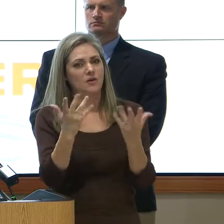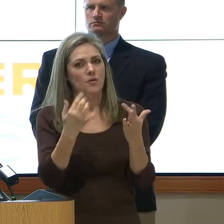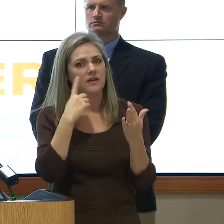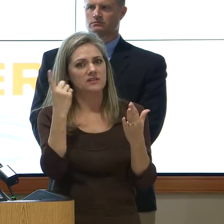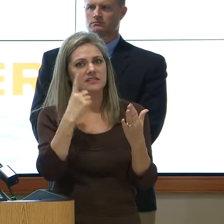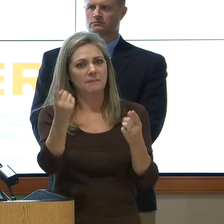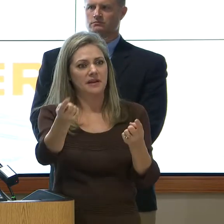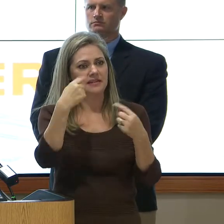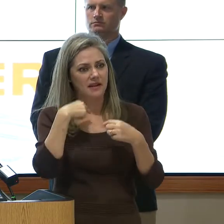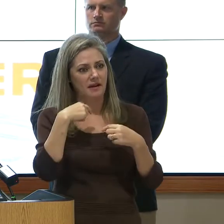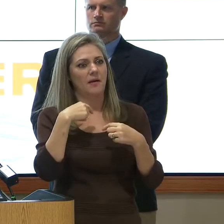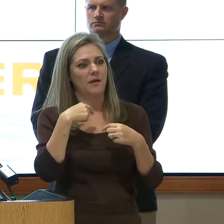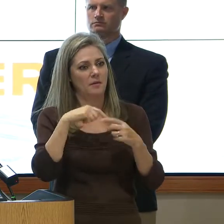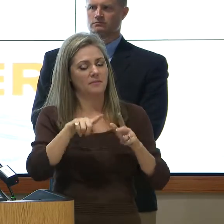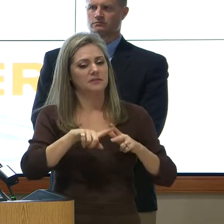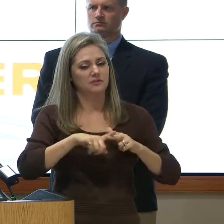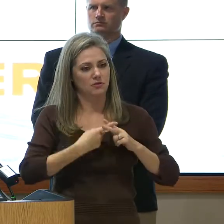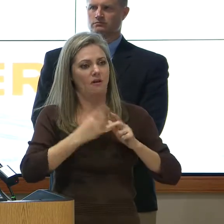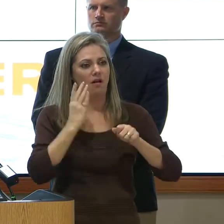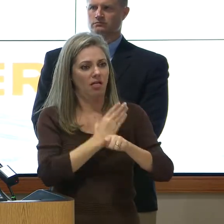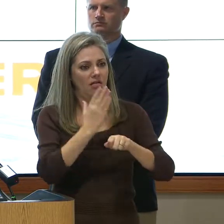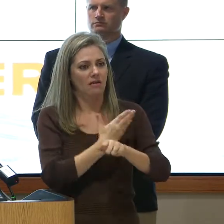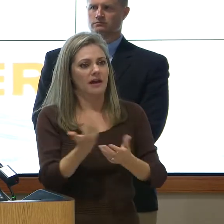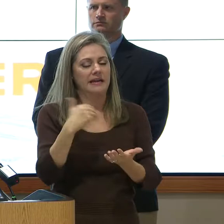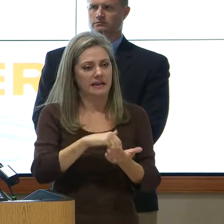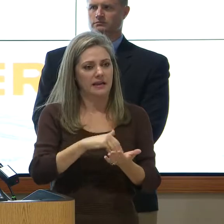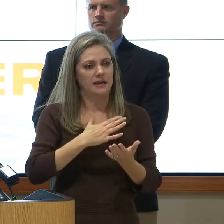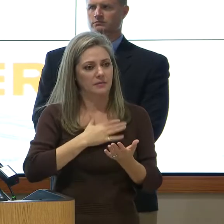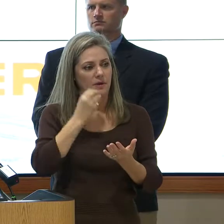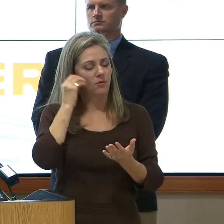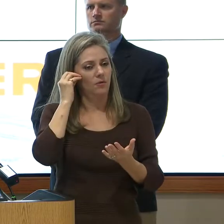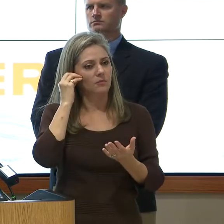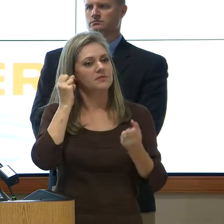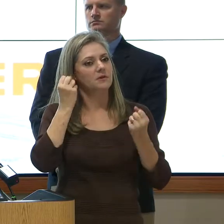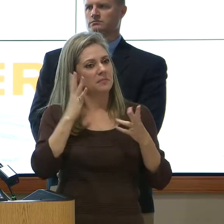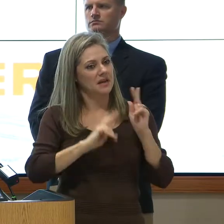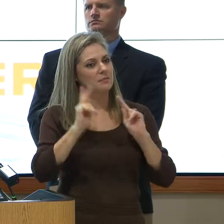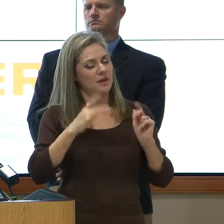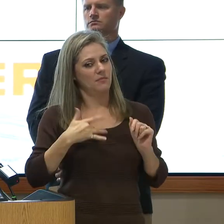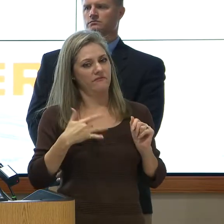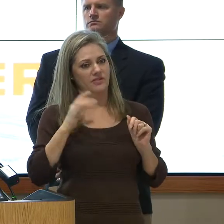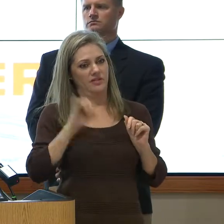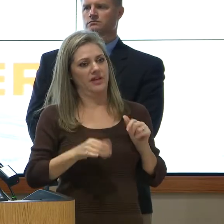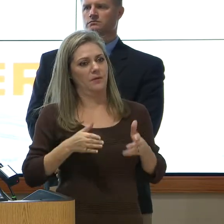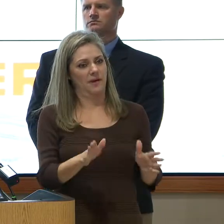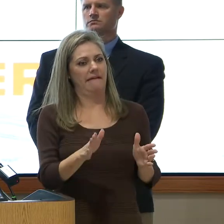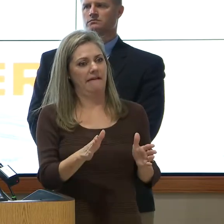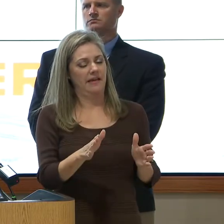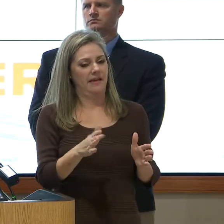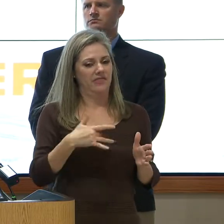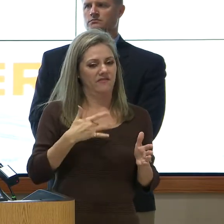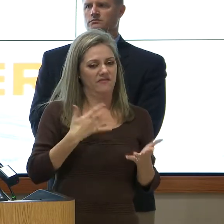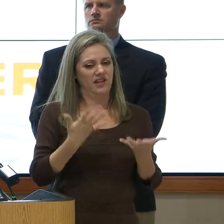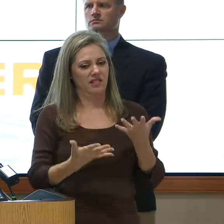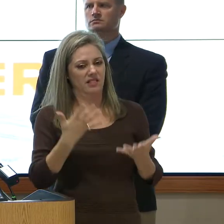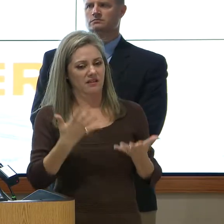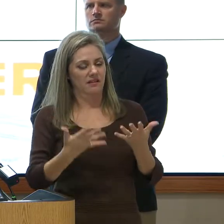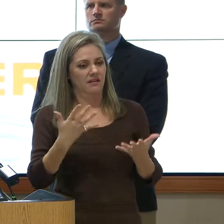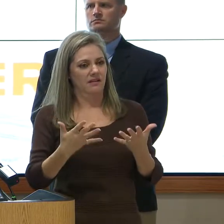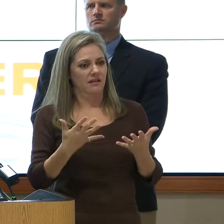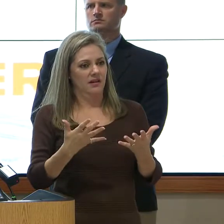my house and start putting it back together. And so that's where a lot of people are right now. They're in that weird period